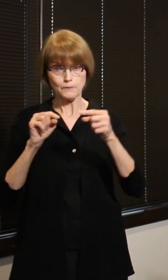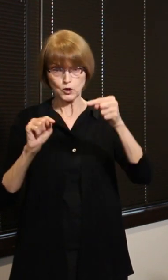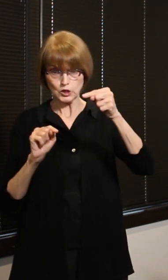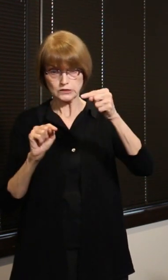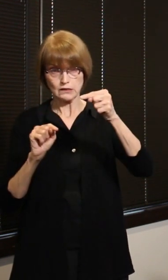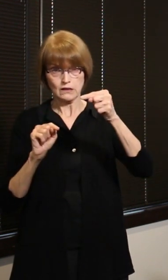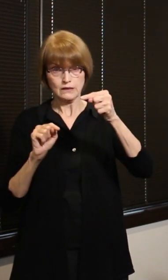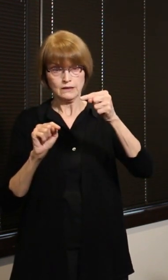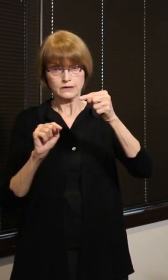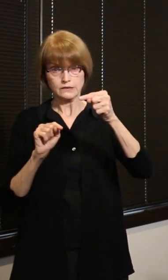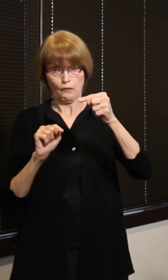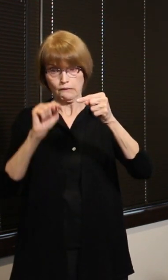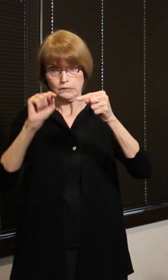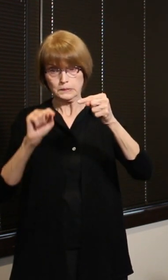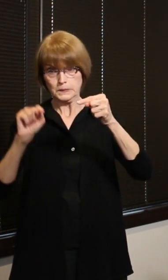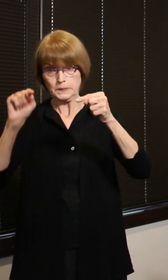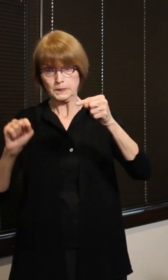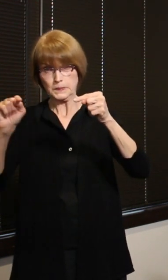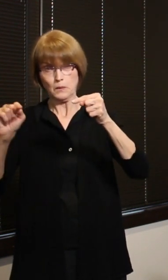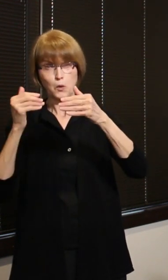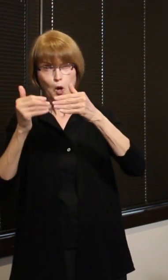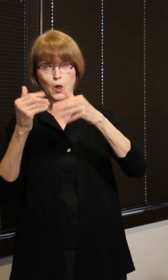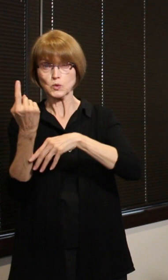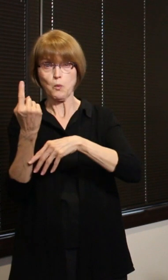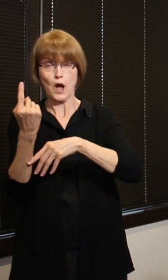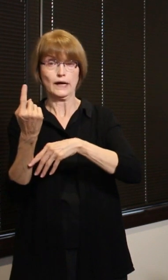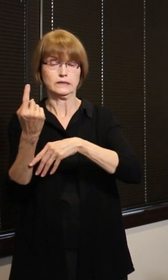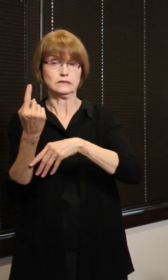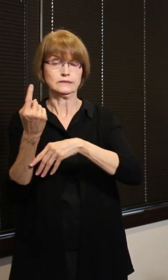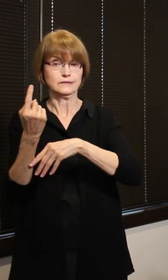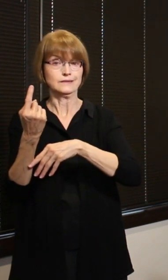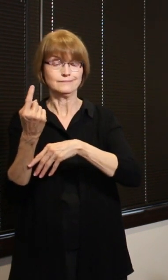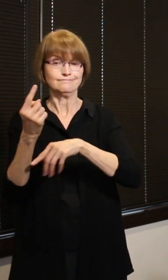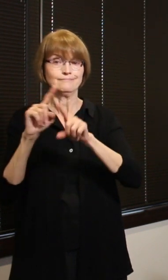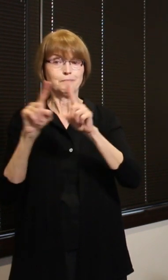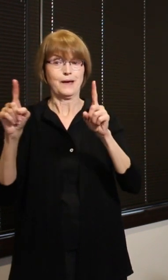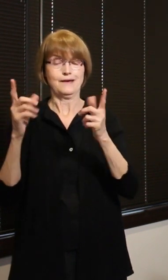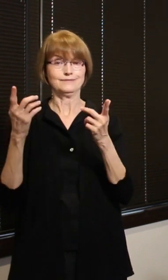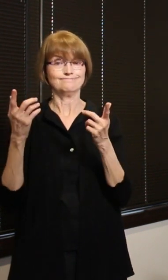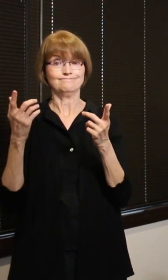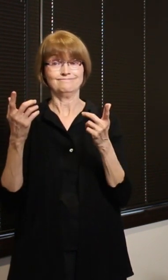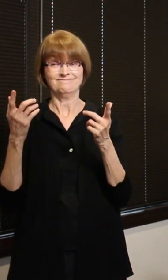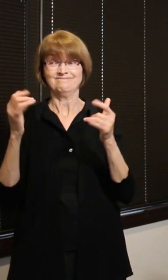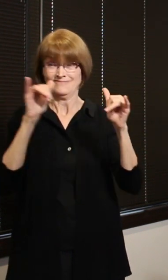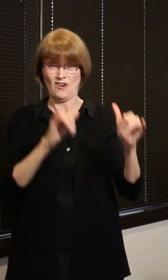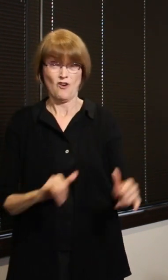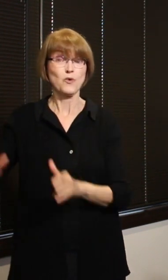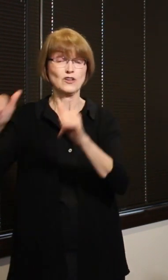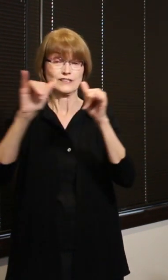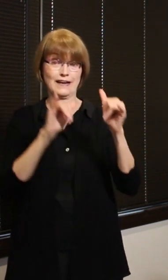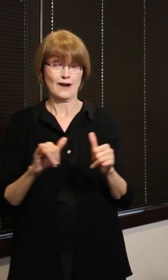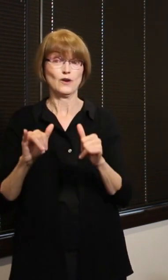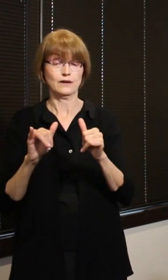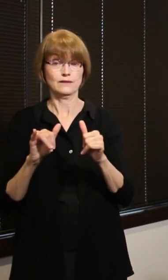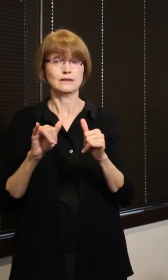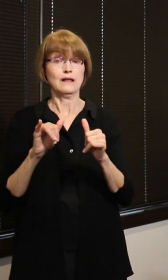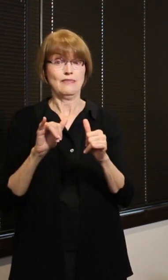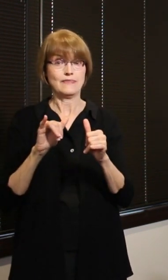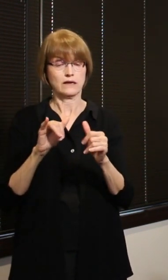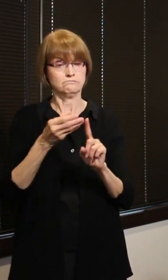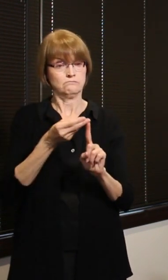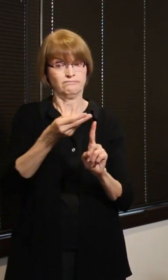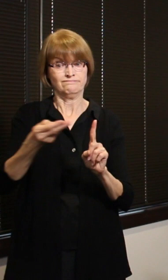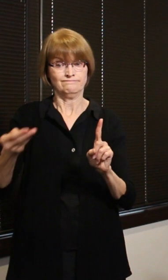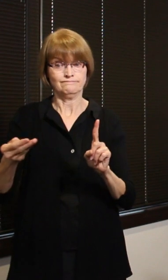1 with those confidence intervals. But our best guess is almost across our area, the reproductive number